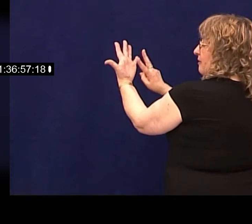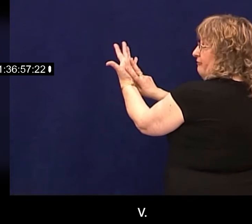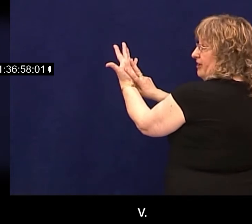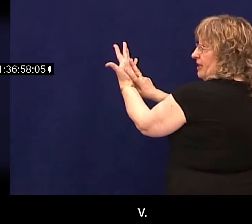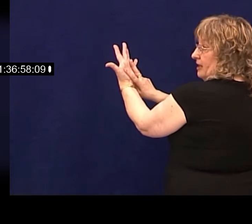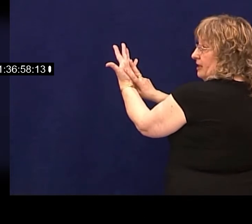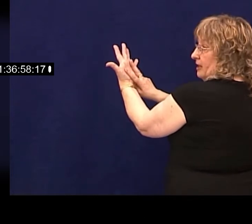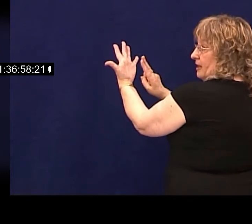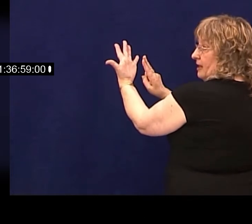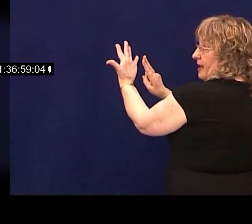N-O-V.